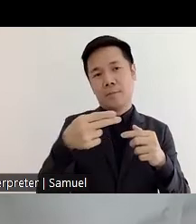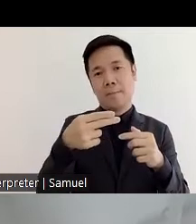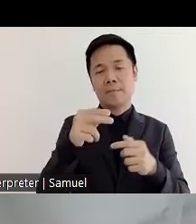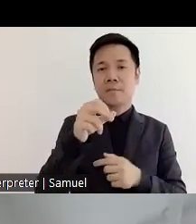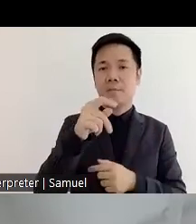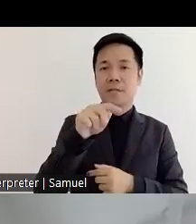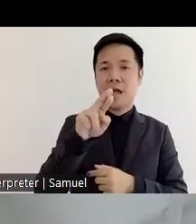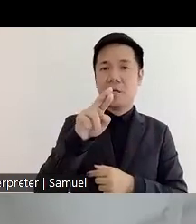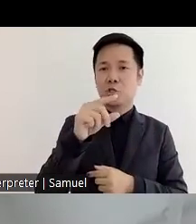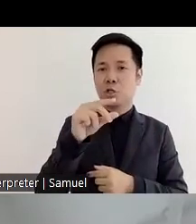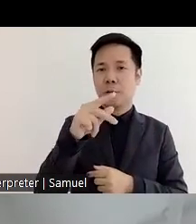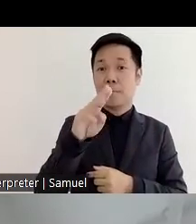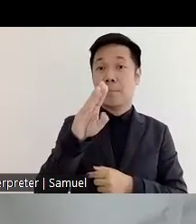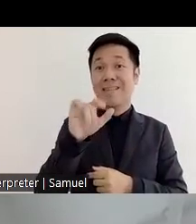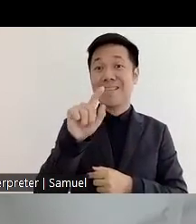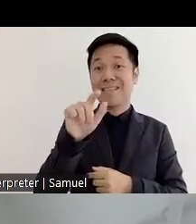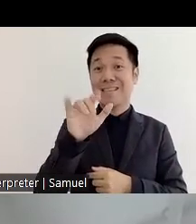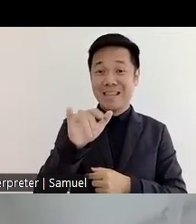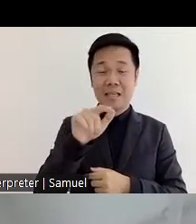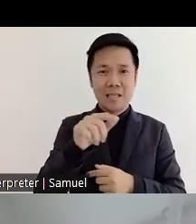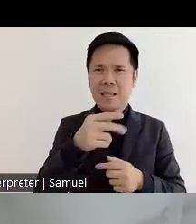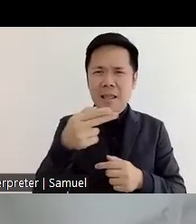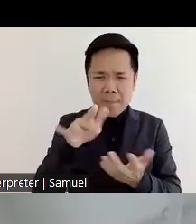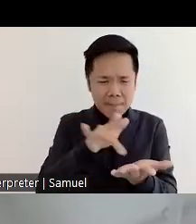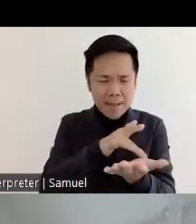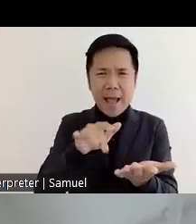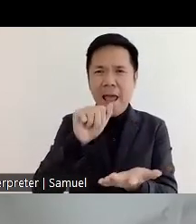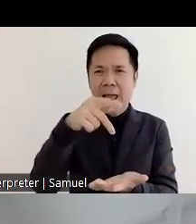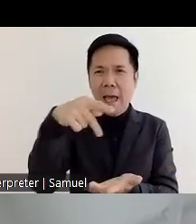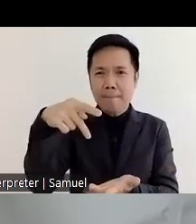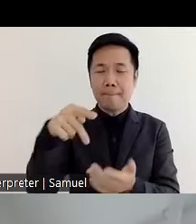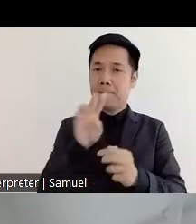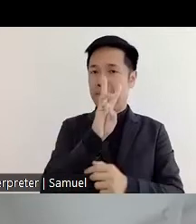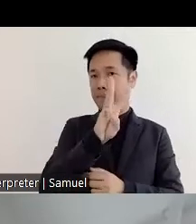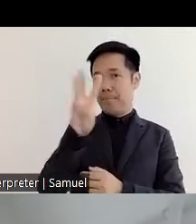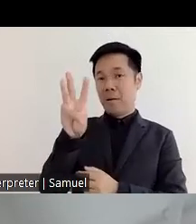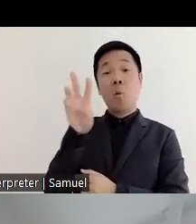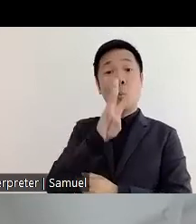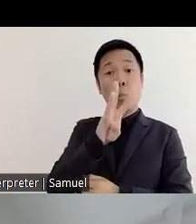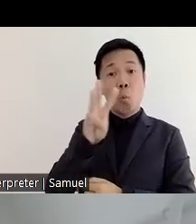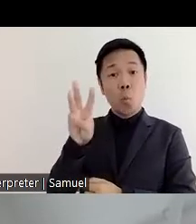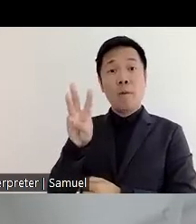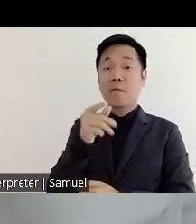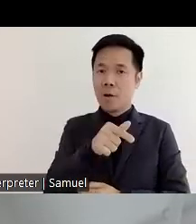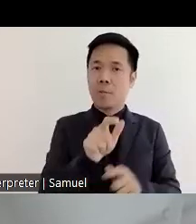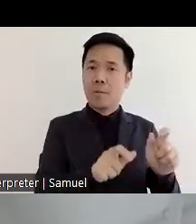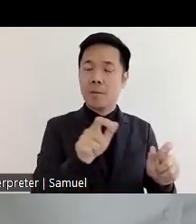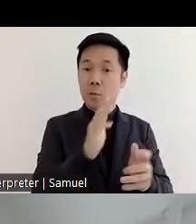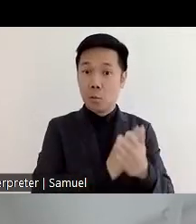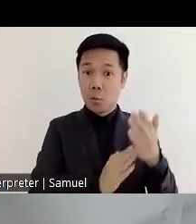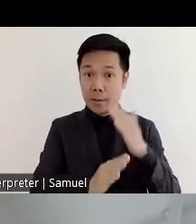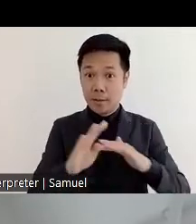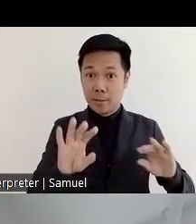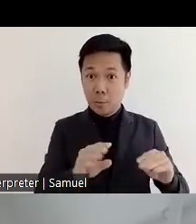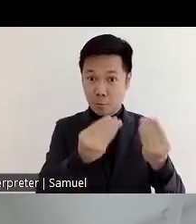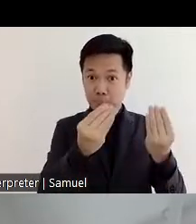first AI-triggered accessible job portal for youth with disabilities. We